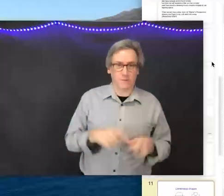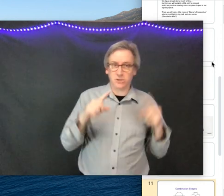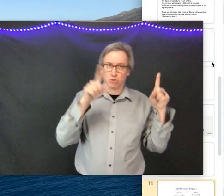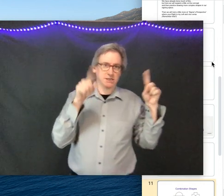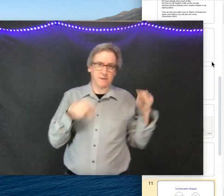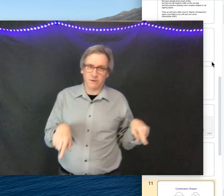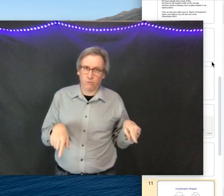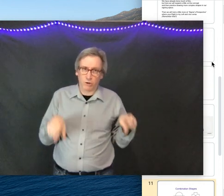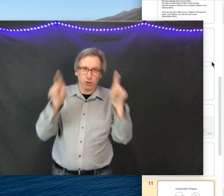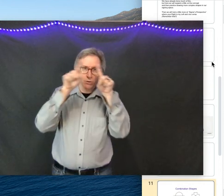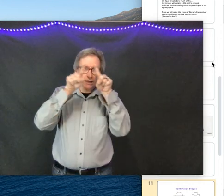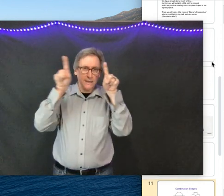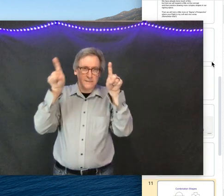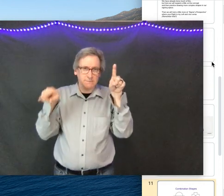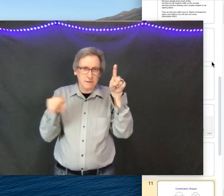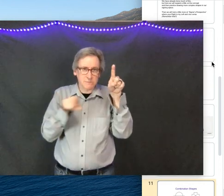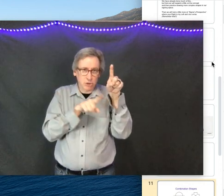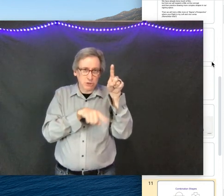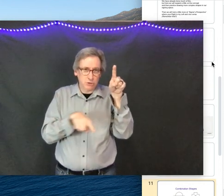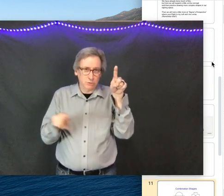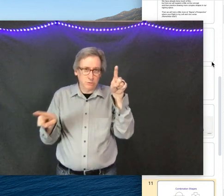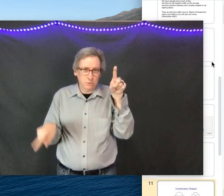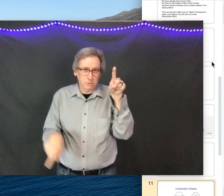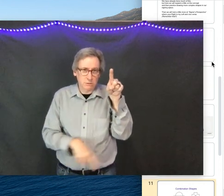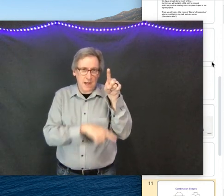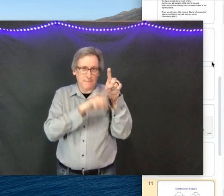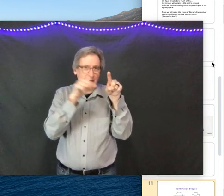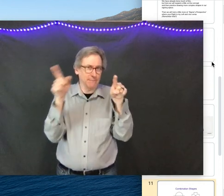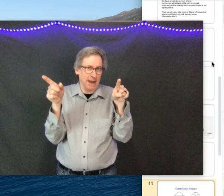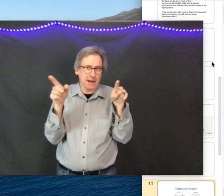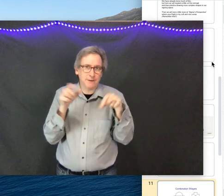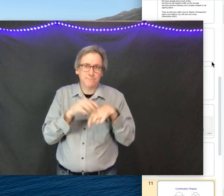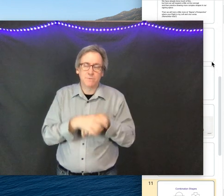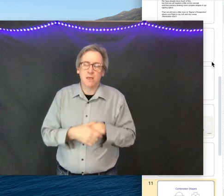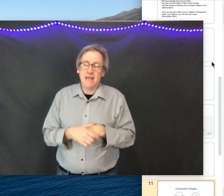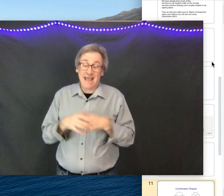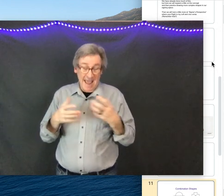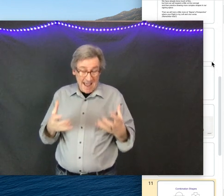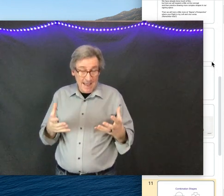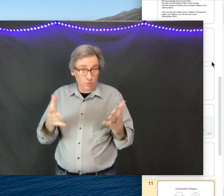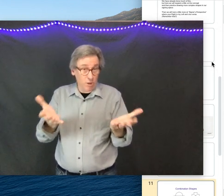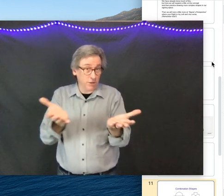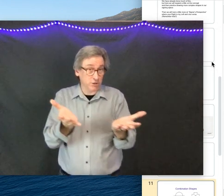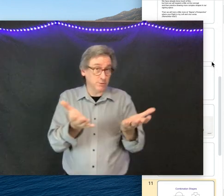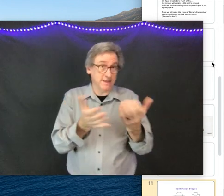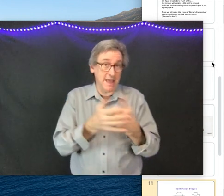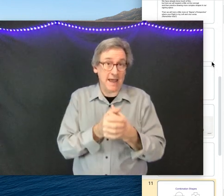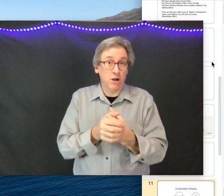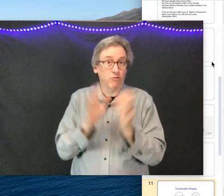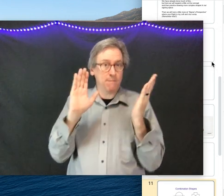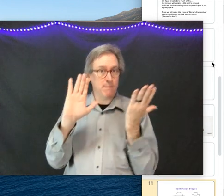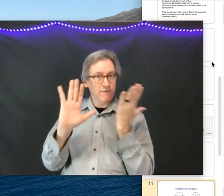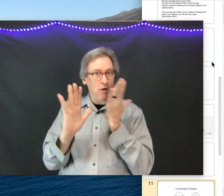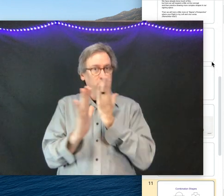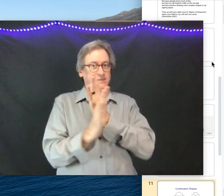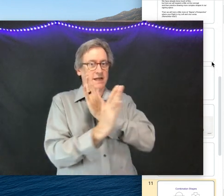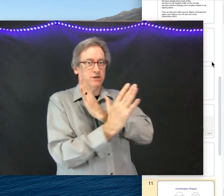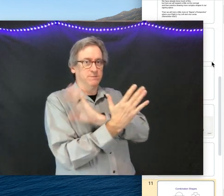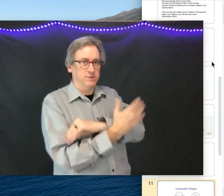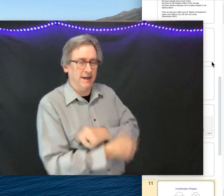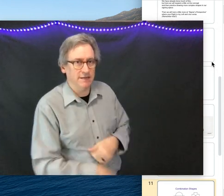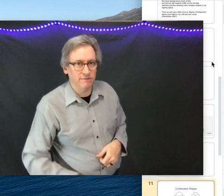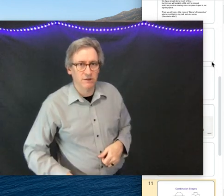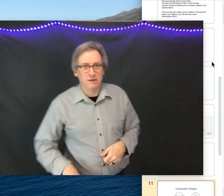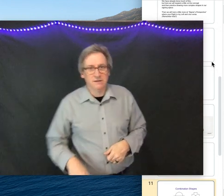If someone's drawing something for you, it's sometimes good to copy it back And while you're doing that, remember that whole